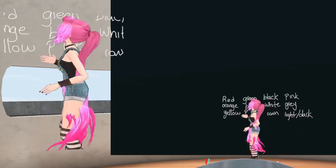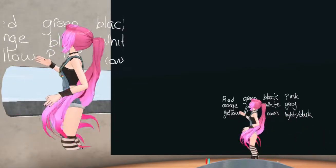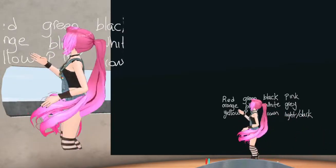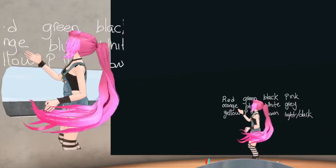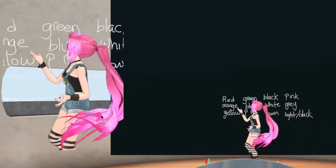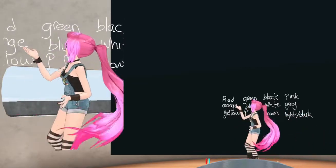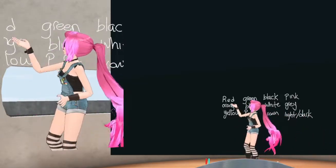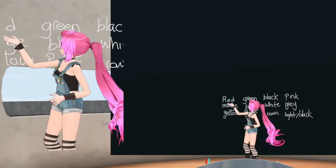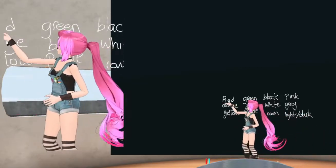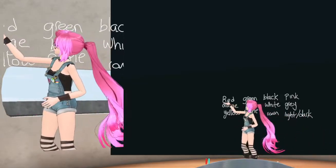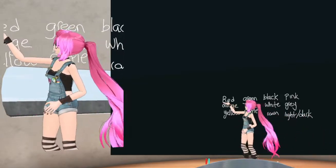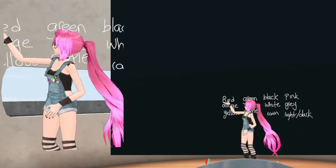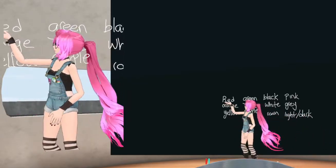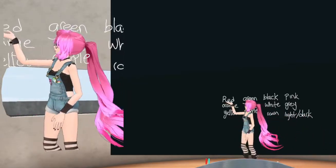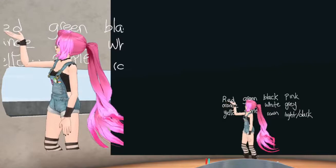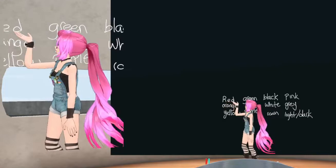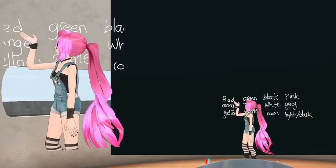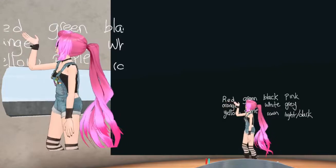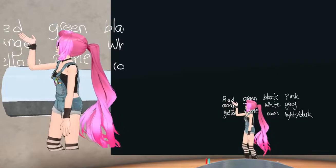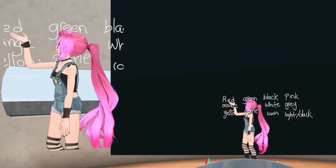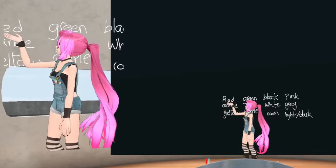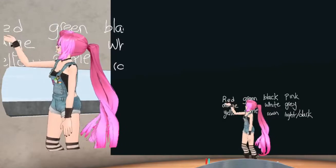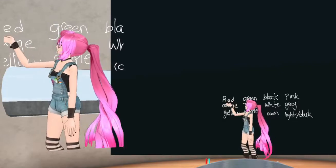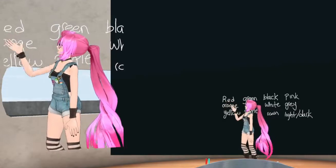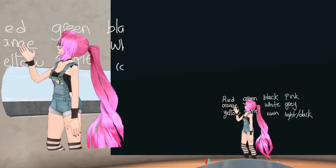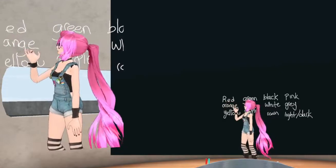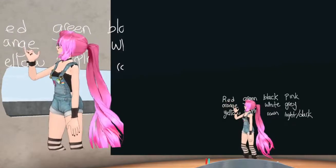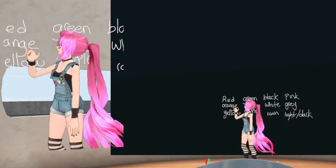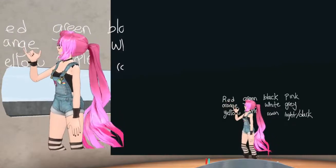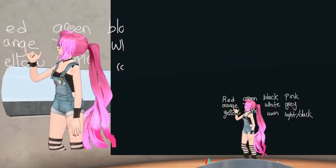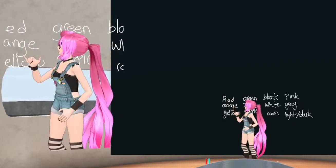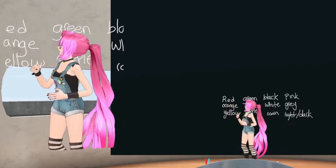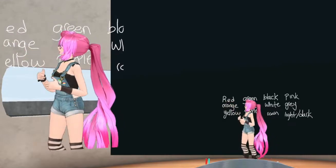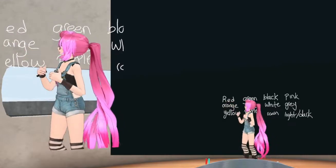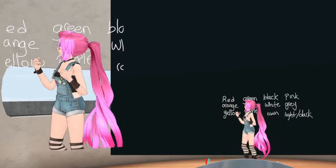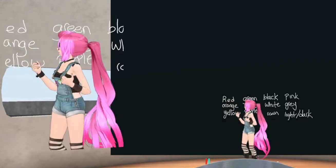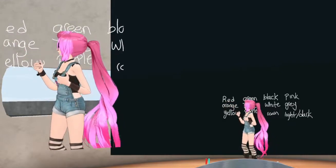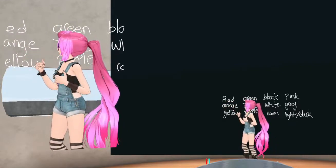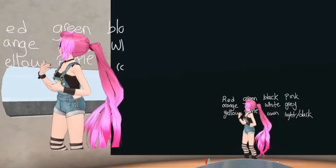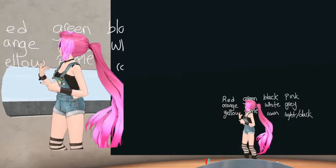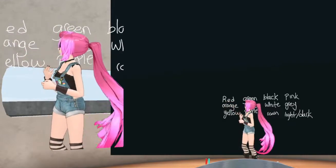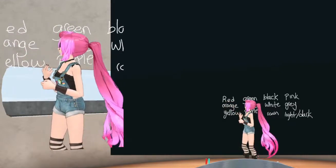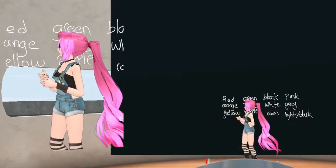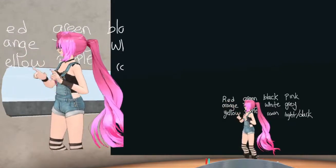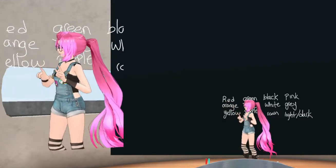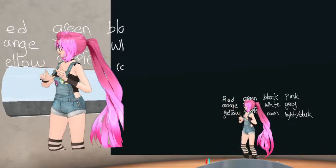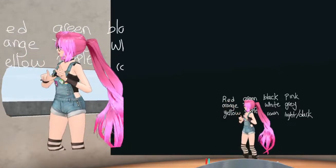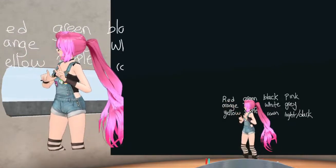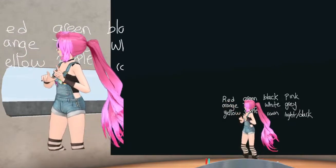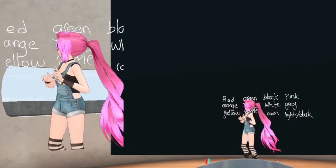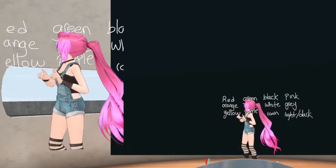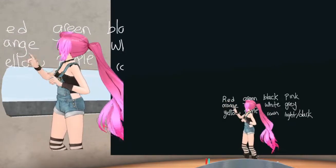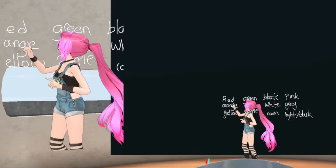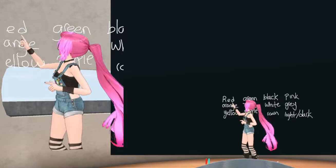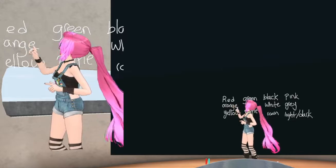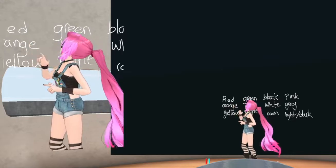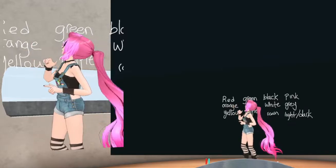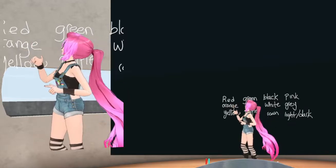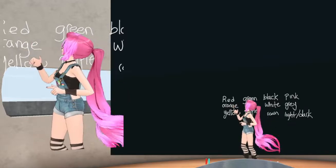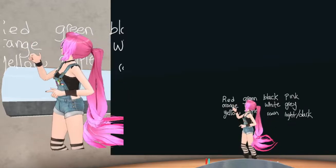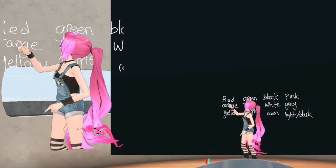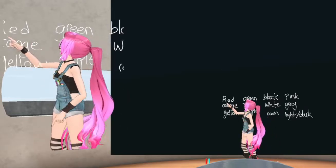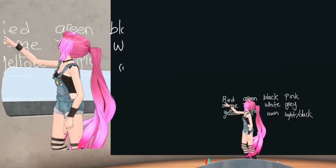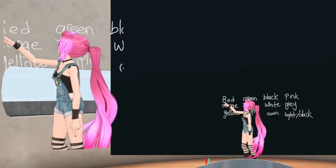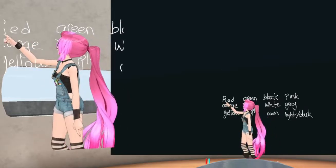It's so hot. Okay. So red is a silly one because most of these use letters, but red